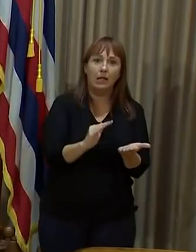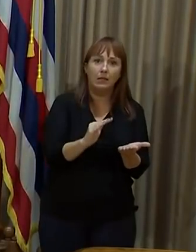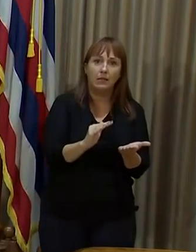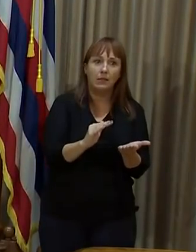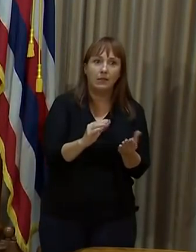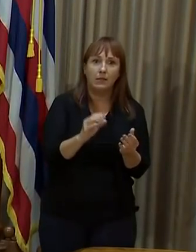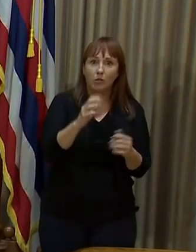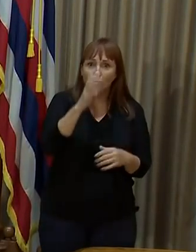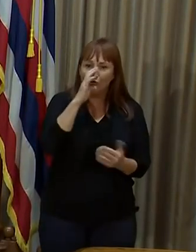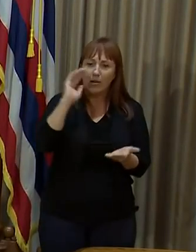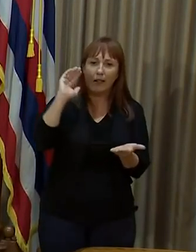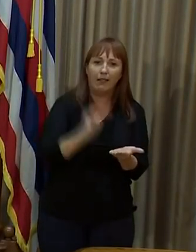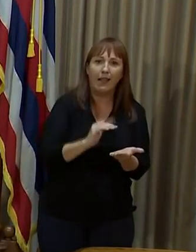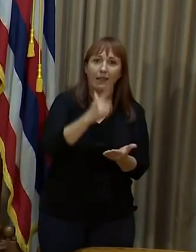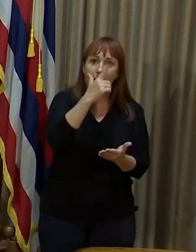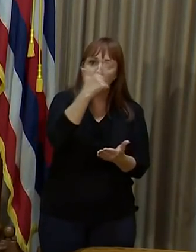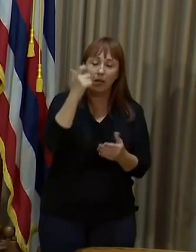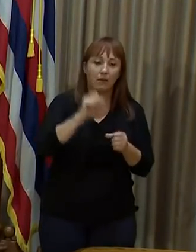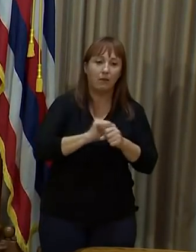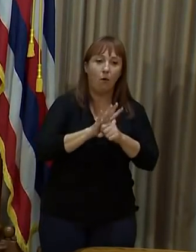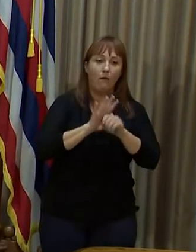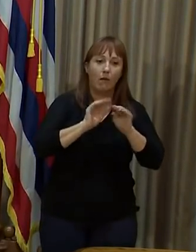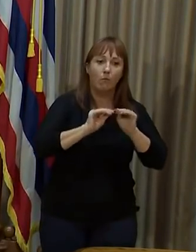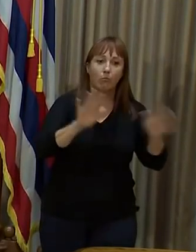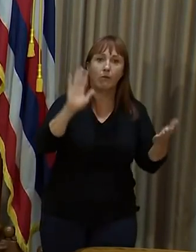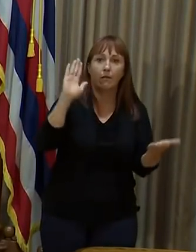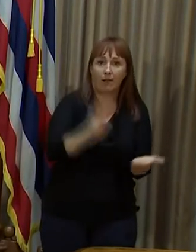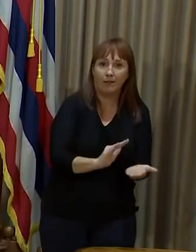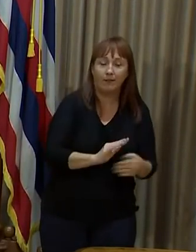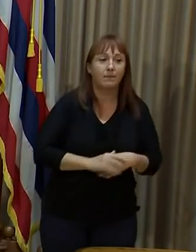virus activity. All right, Stuart, you have a follow-up.